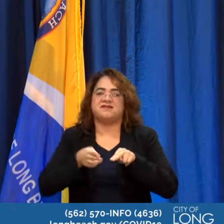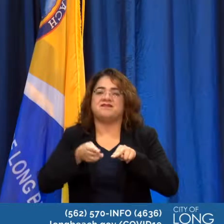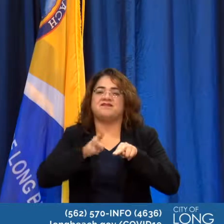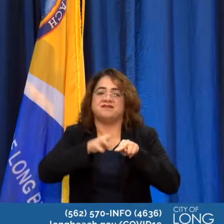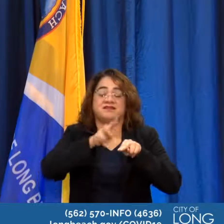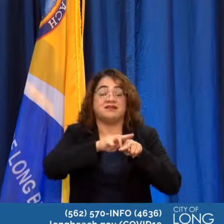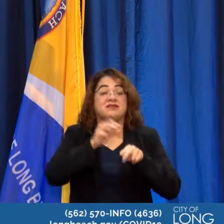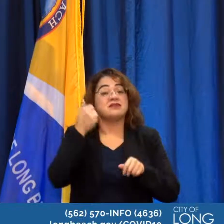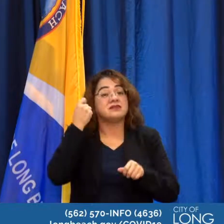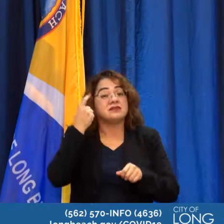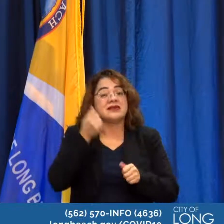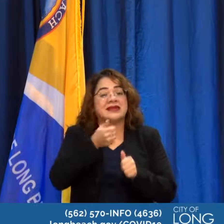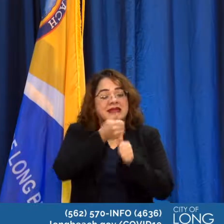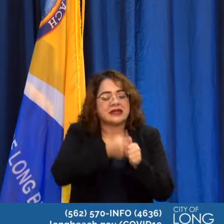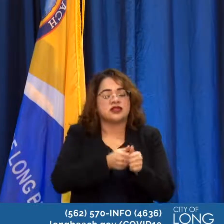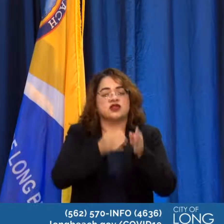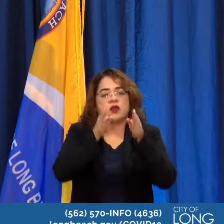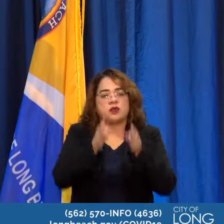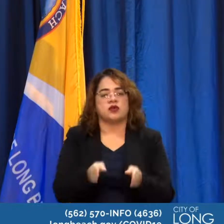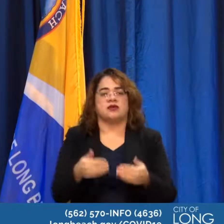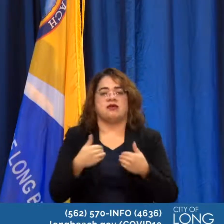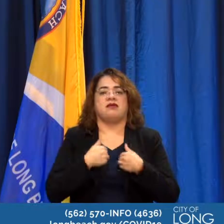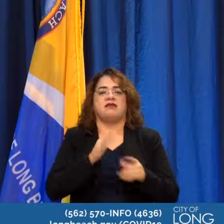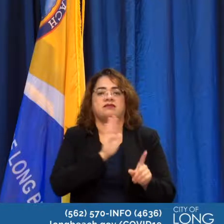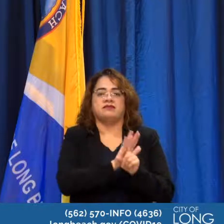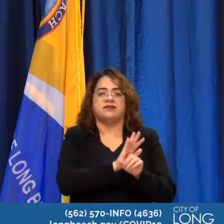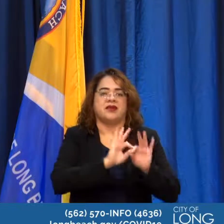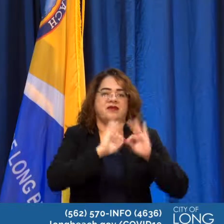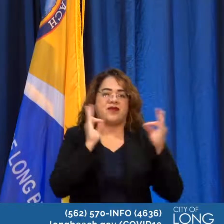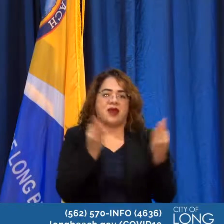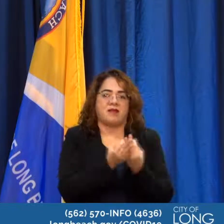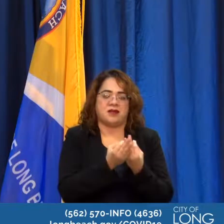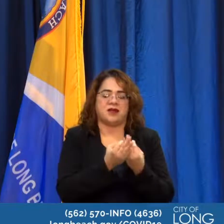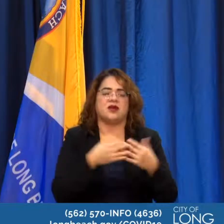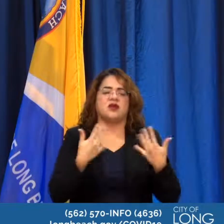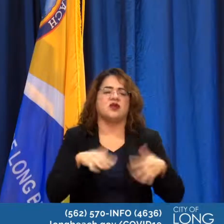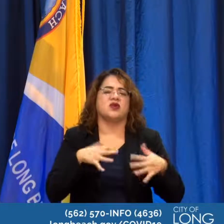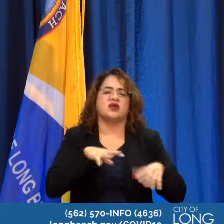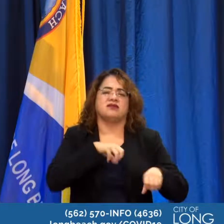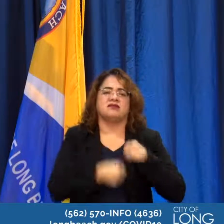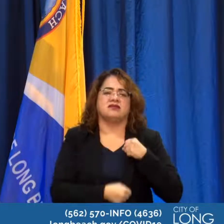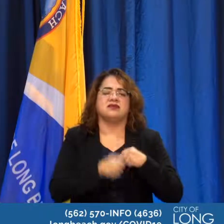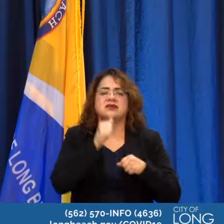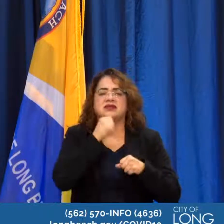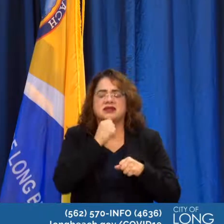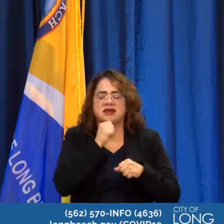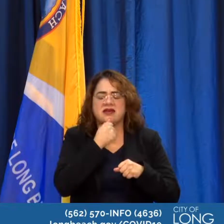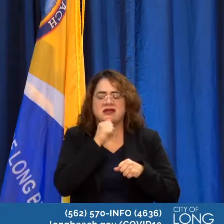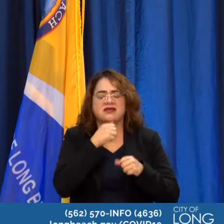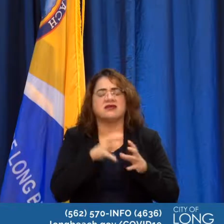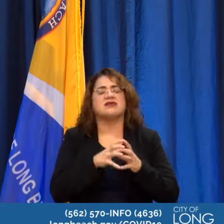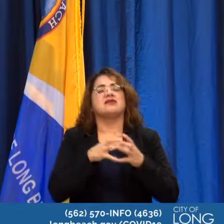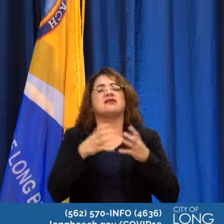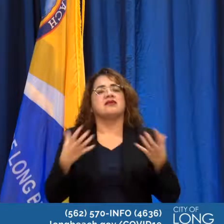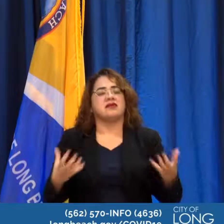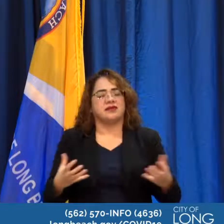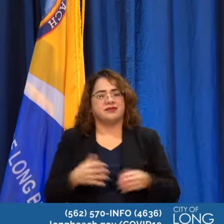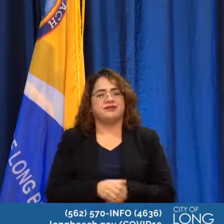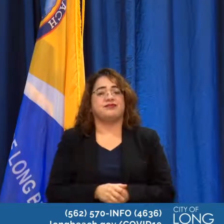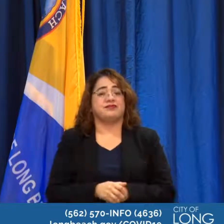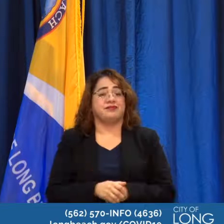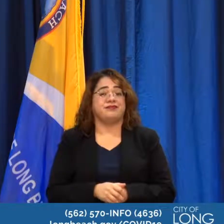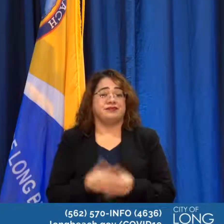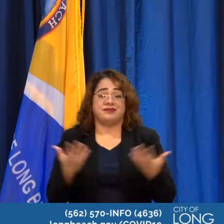with a family who has suffered greatly, and who wasn't there